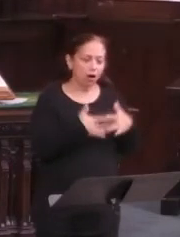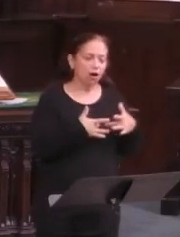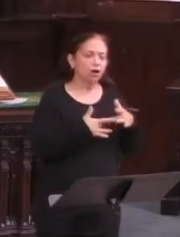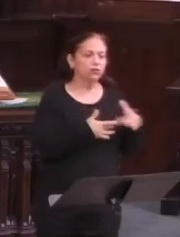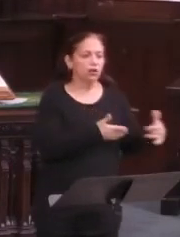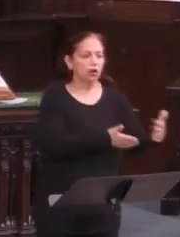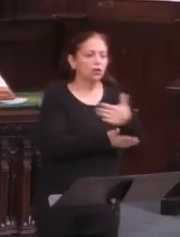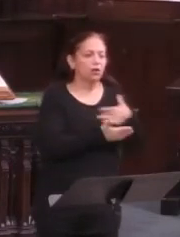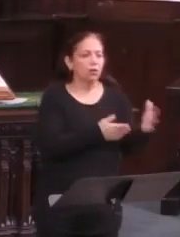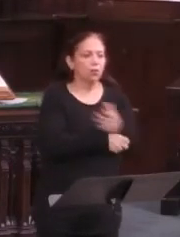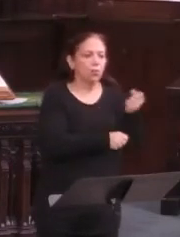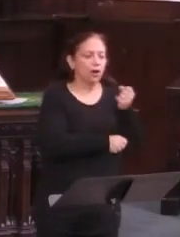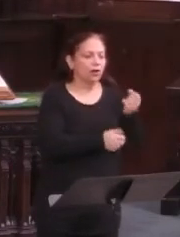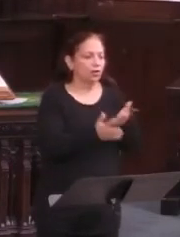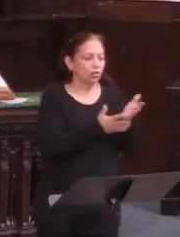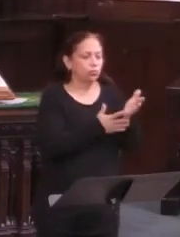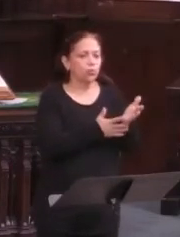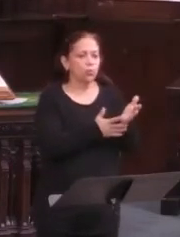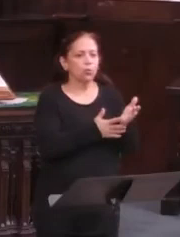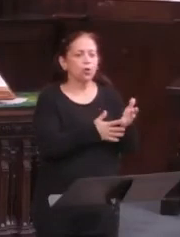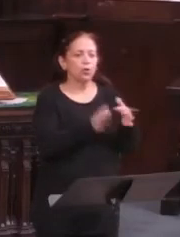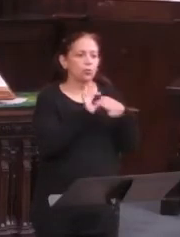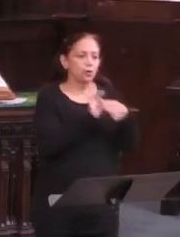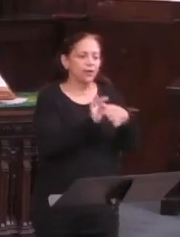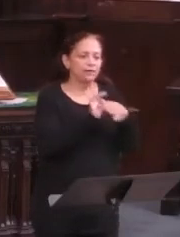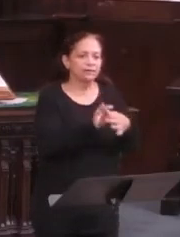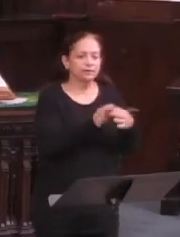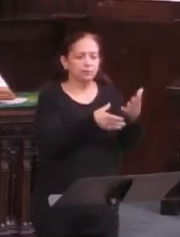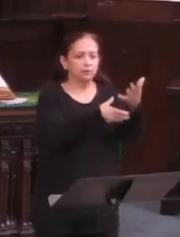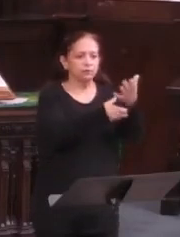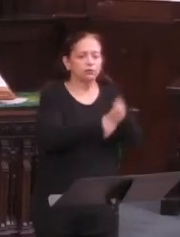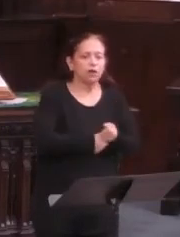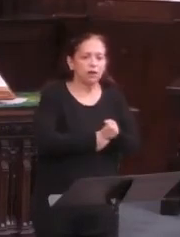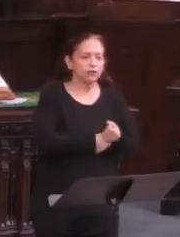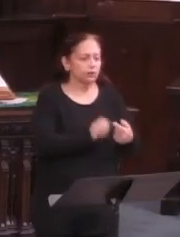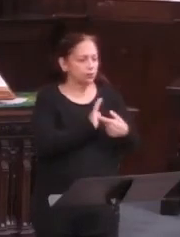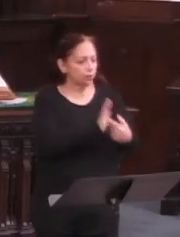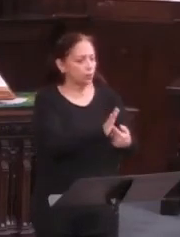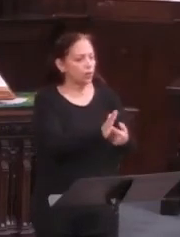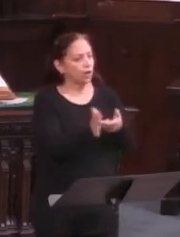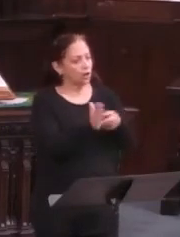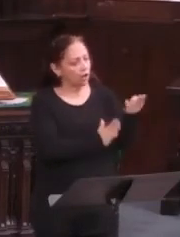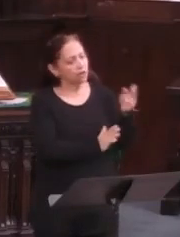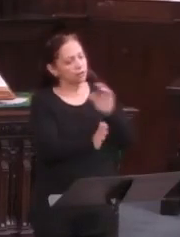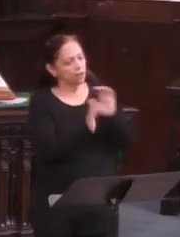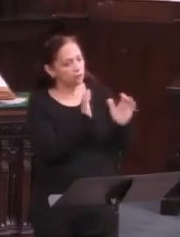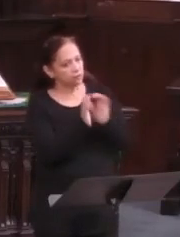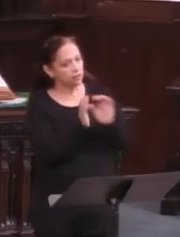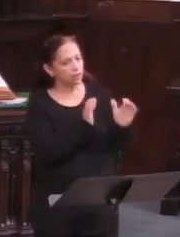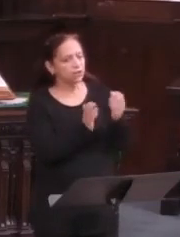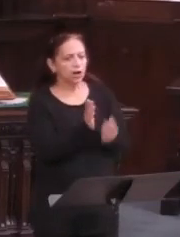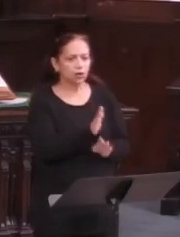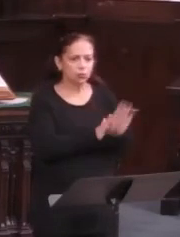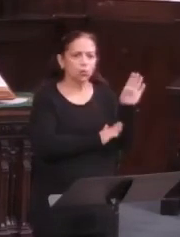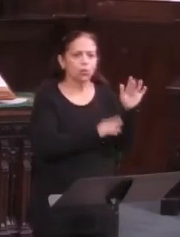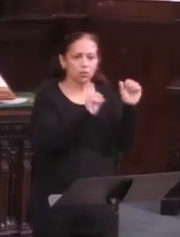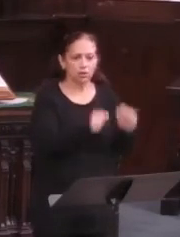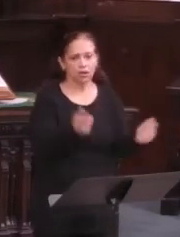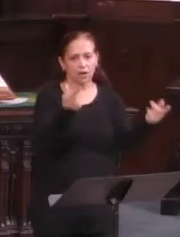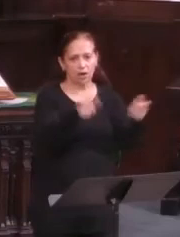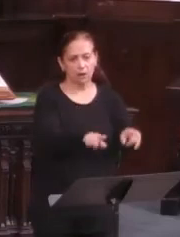won through relationships of transparency and trust, where authentic conversation and growth can